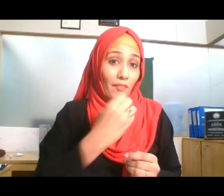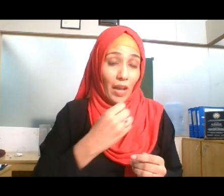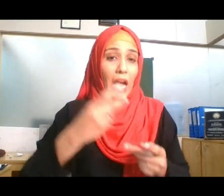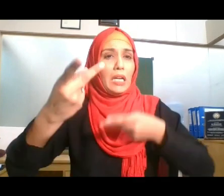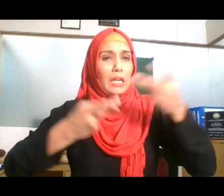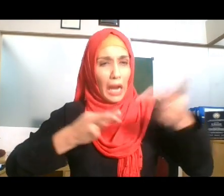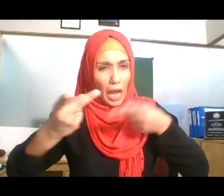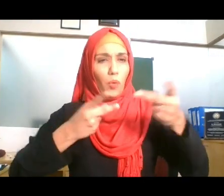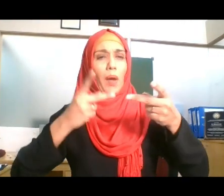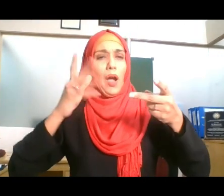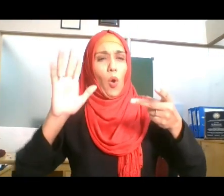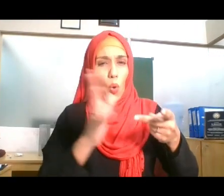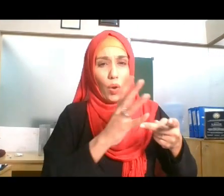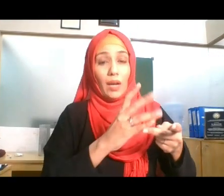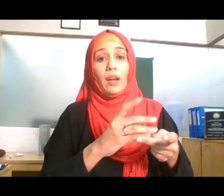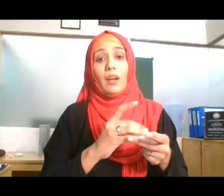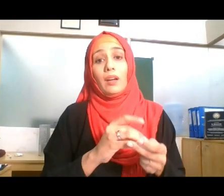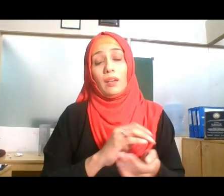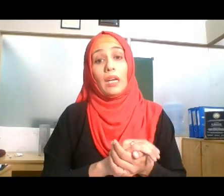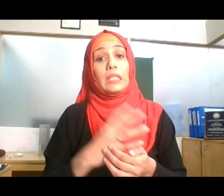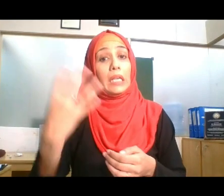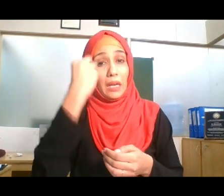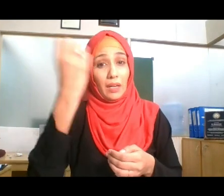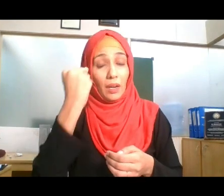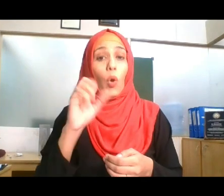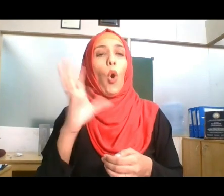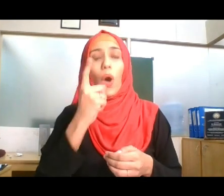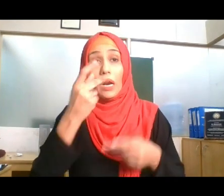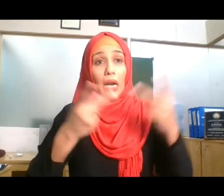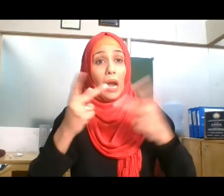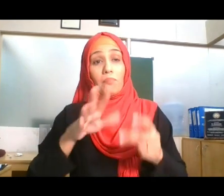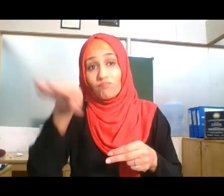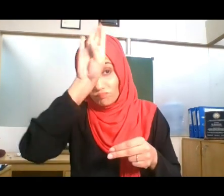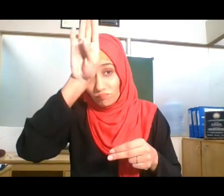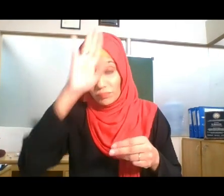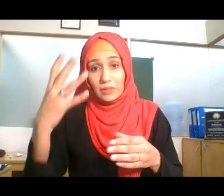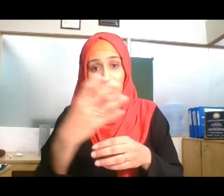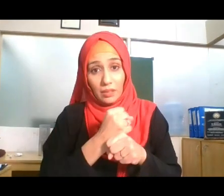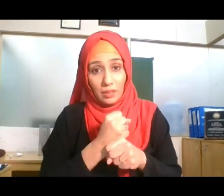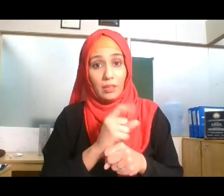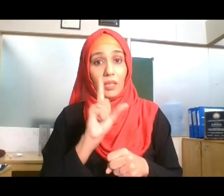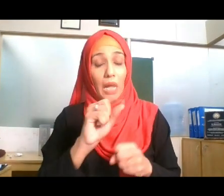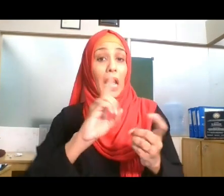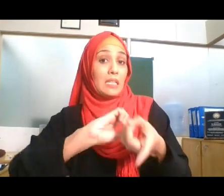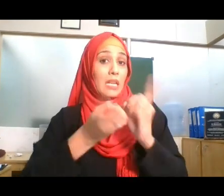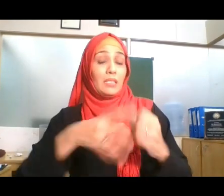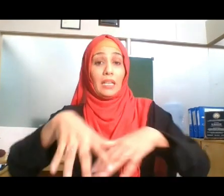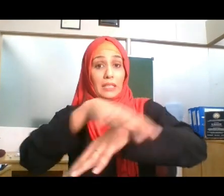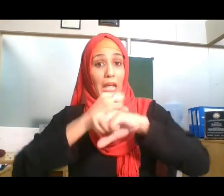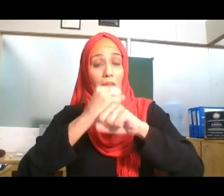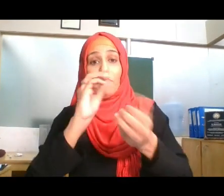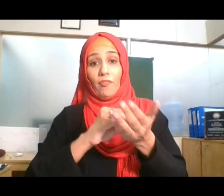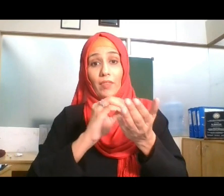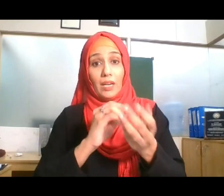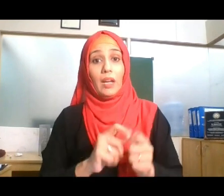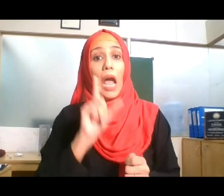medium business owners and entrepreneurs to train them on various digital skills, including